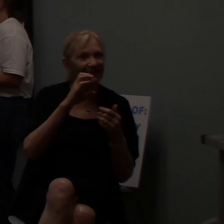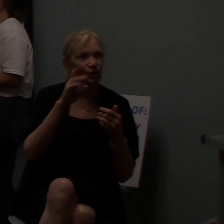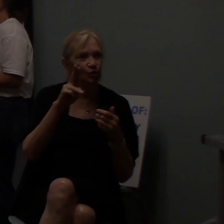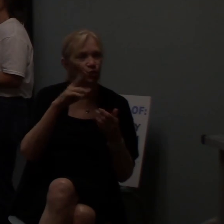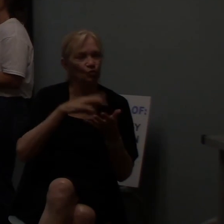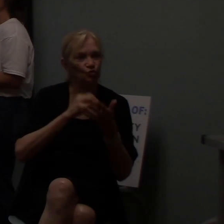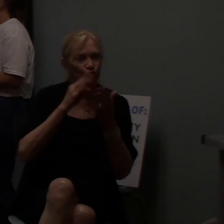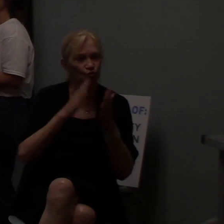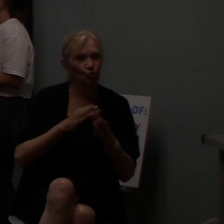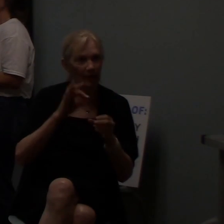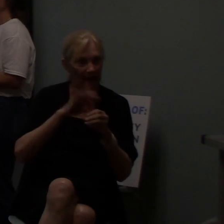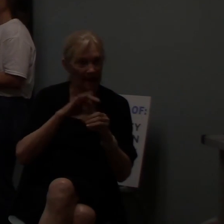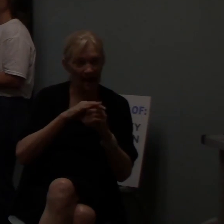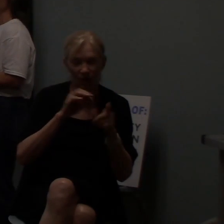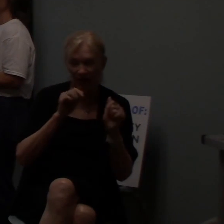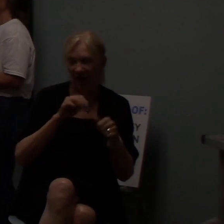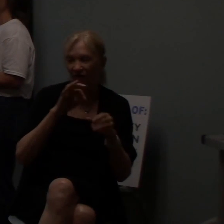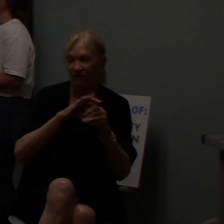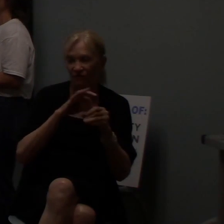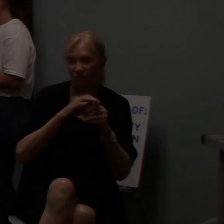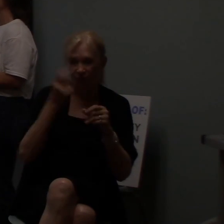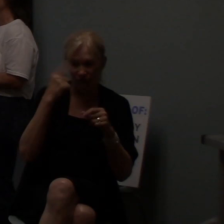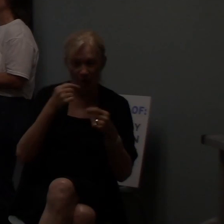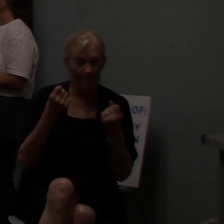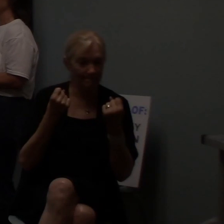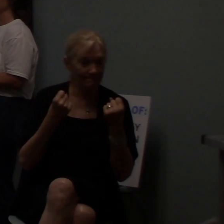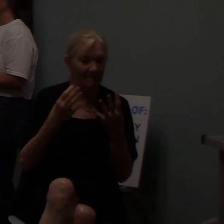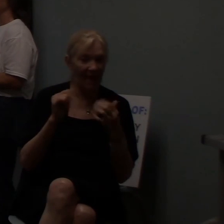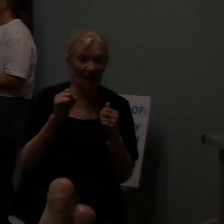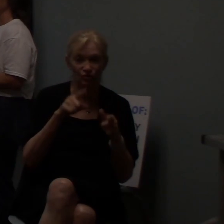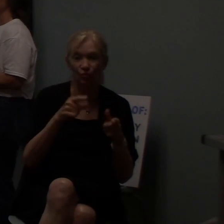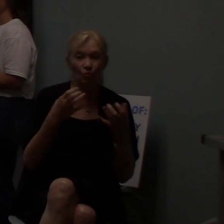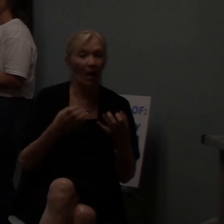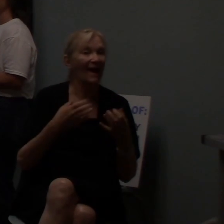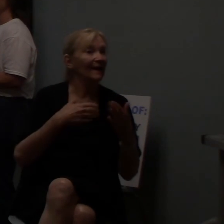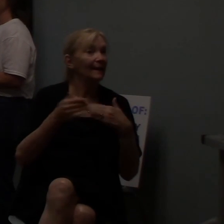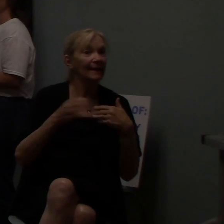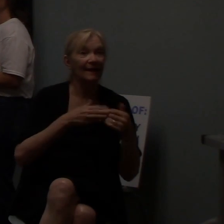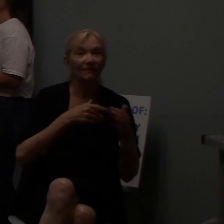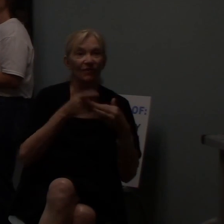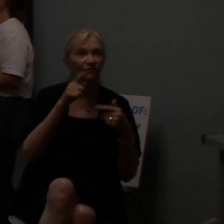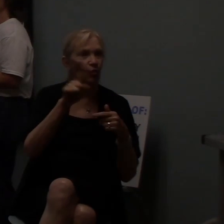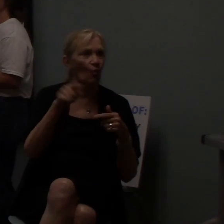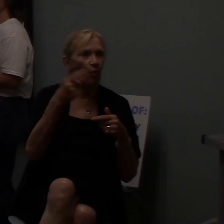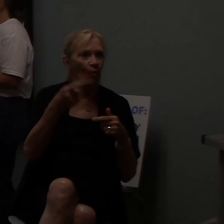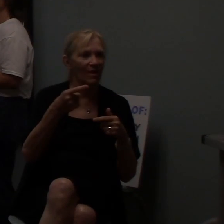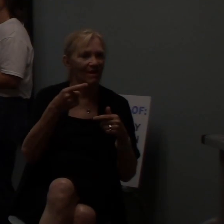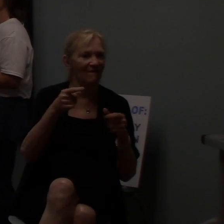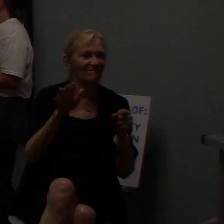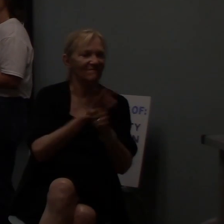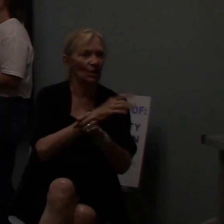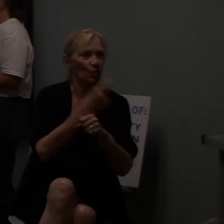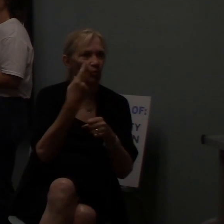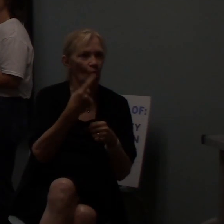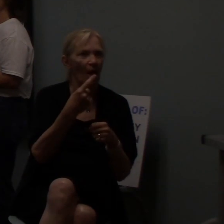just means you can vote for as many people as you want, even if you're only filling one seat. So if